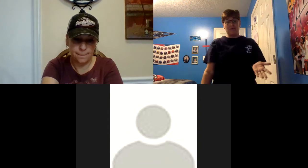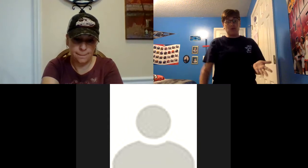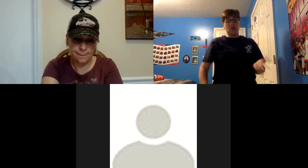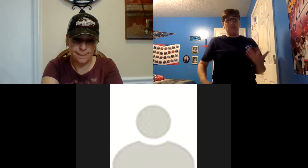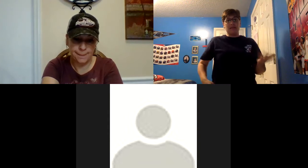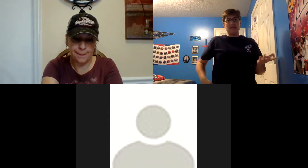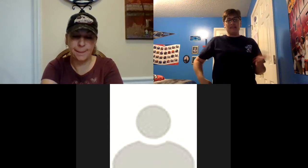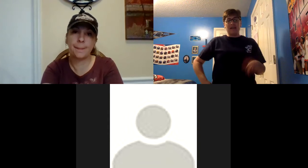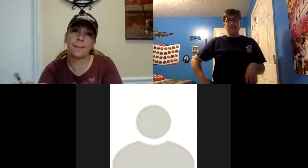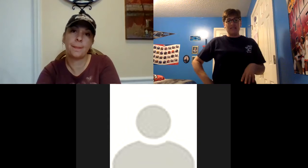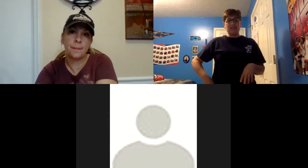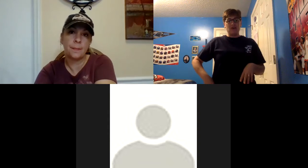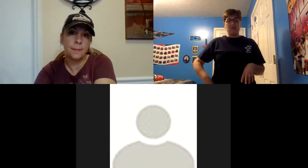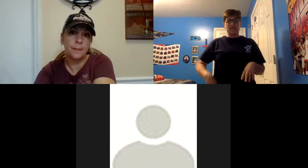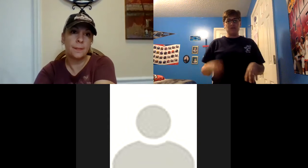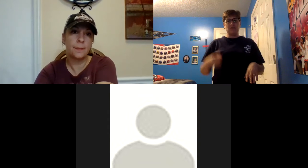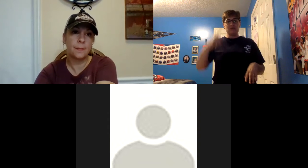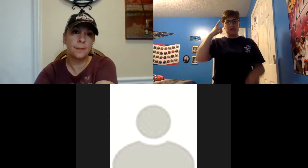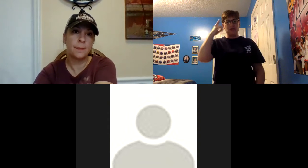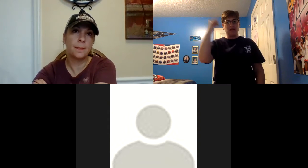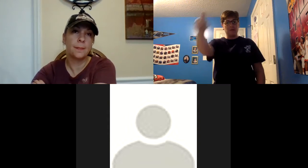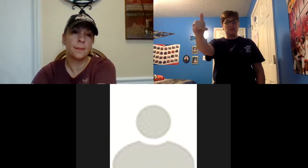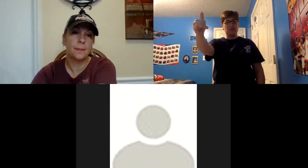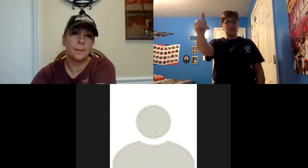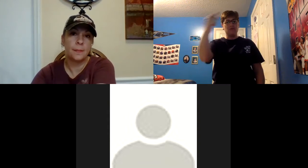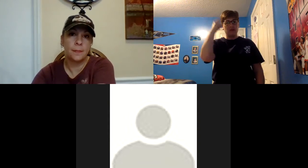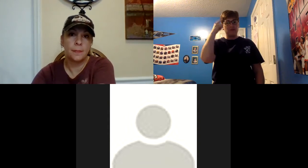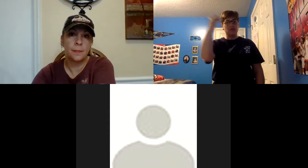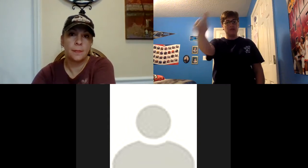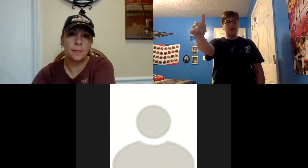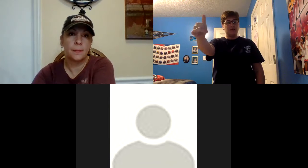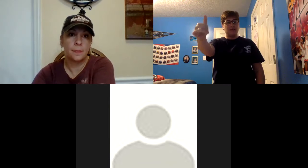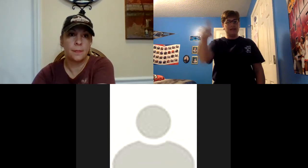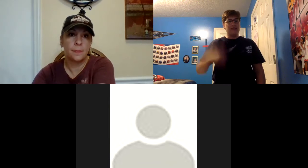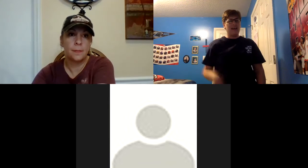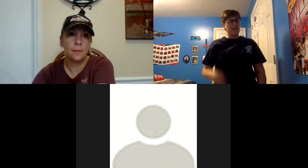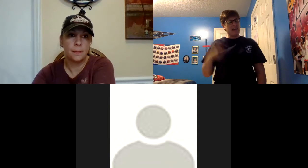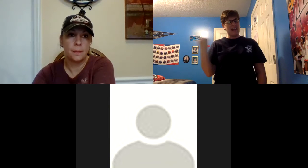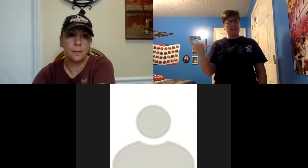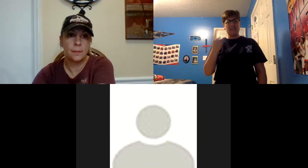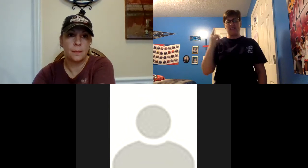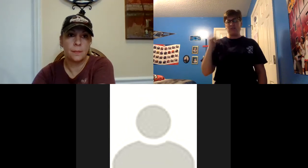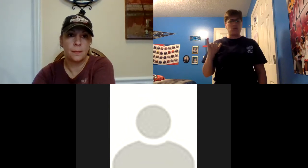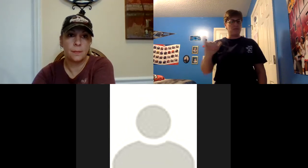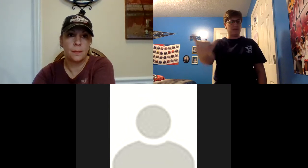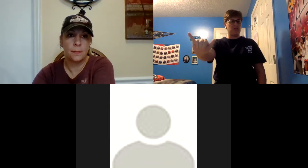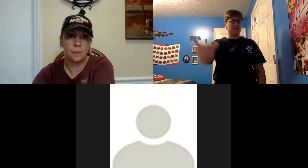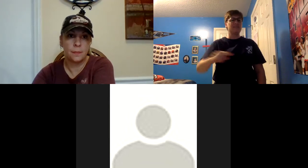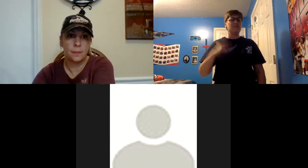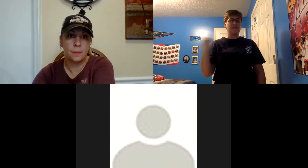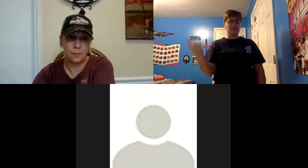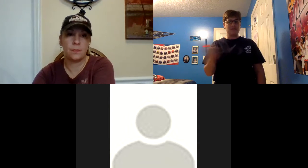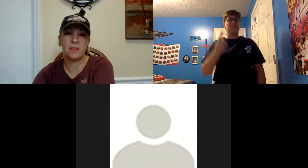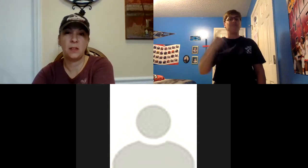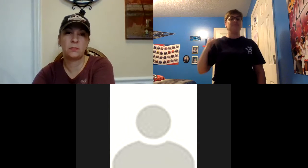way that I've learned, but like I said, I've seen it over the years. You know, a lot of people just doing forever like that. I kind of like the other one better, because